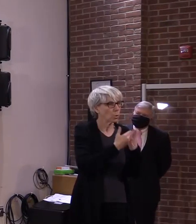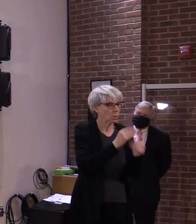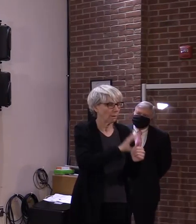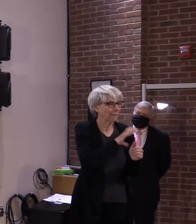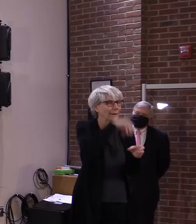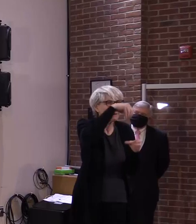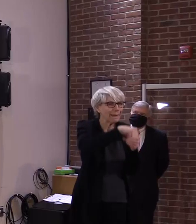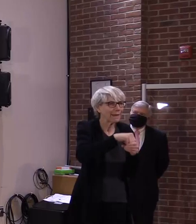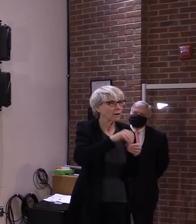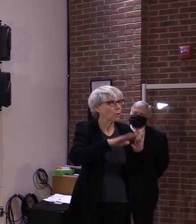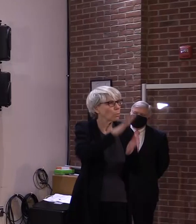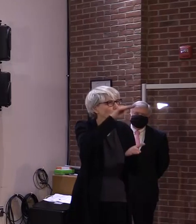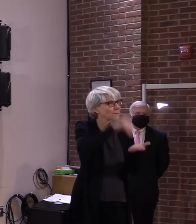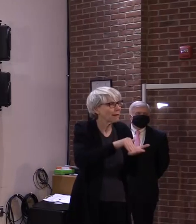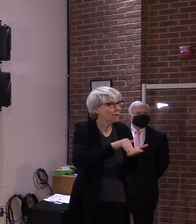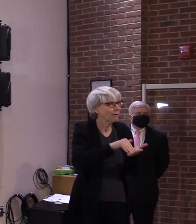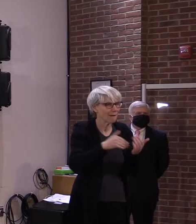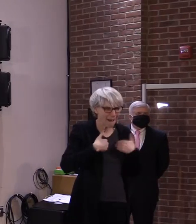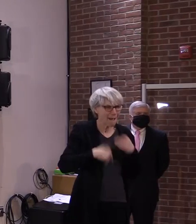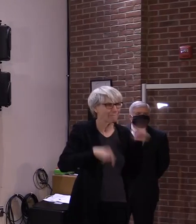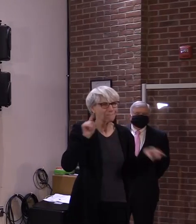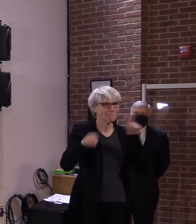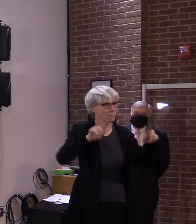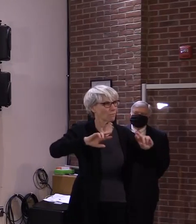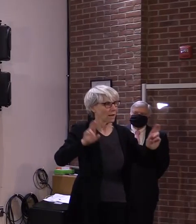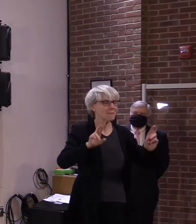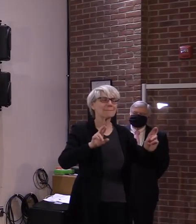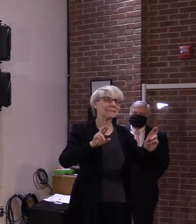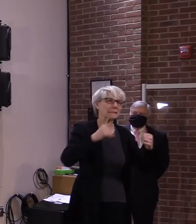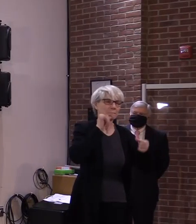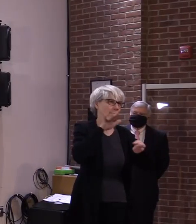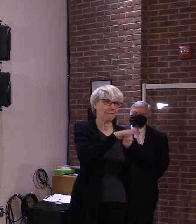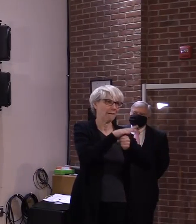by no means abundant at this time, so that could still explain